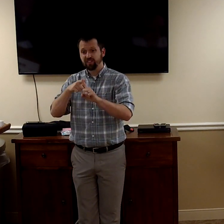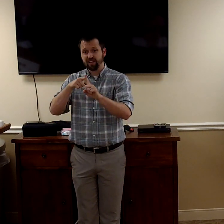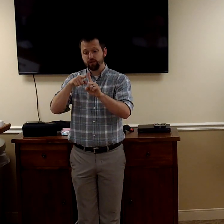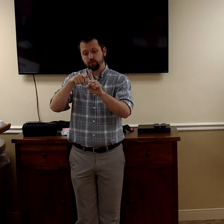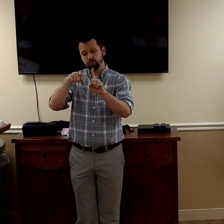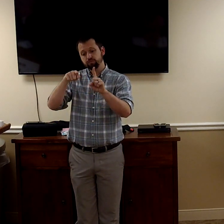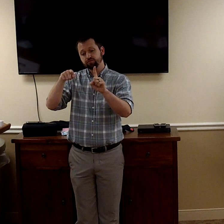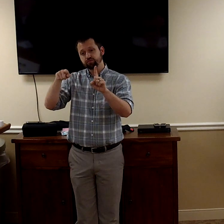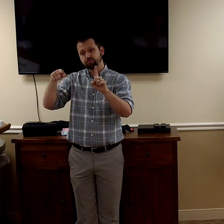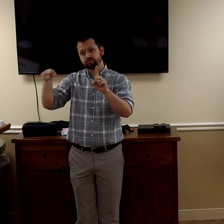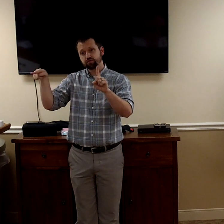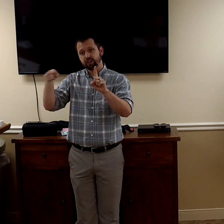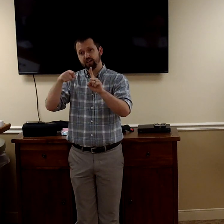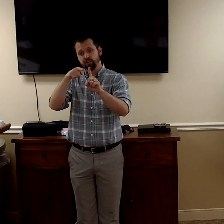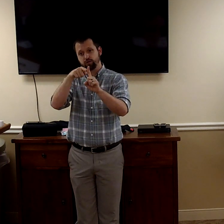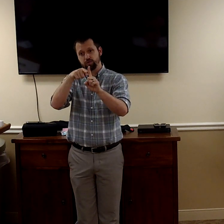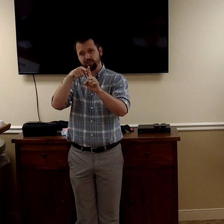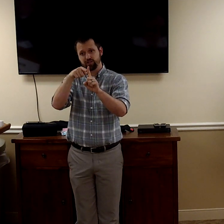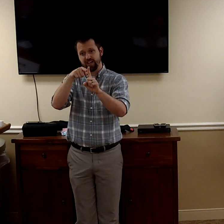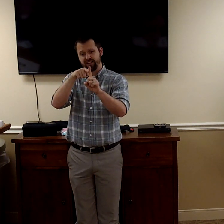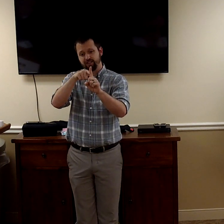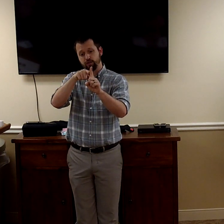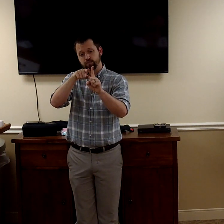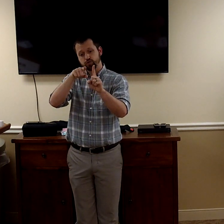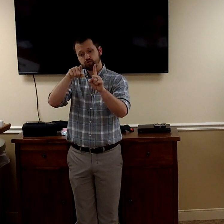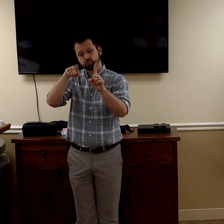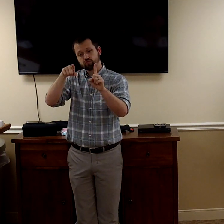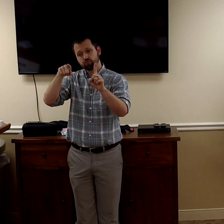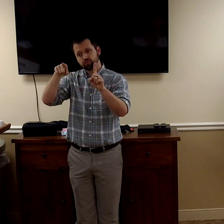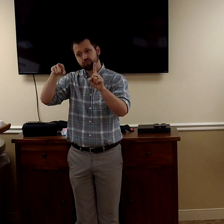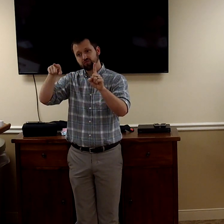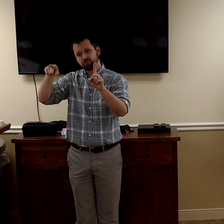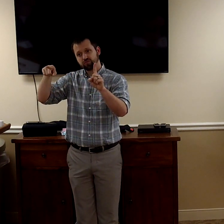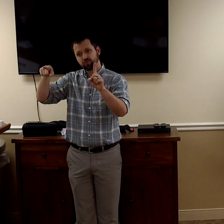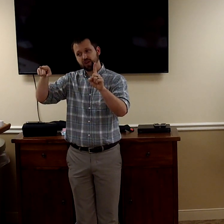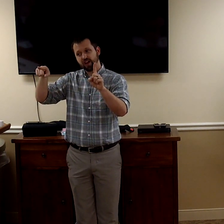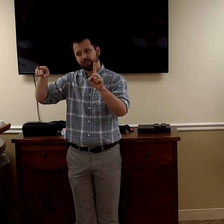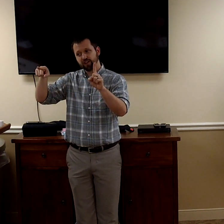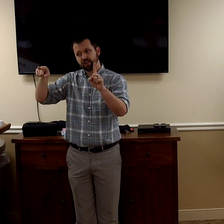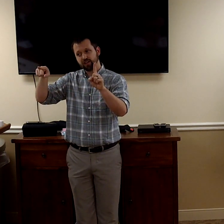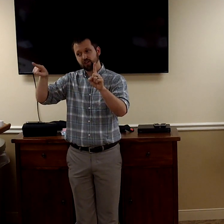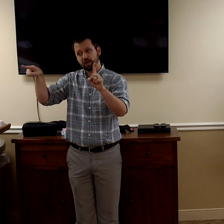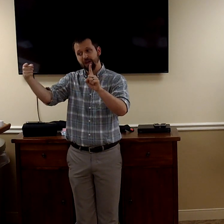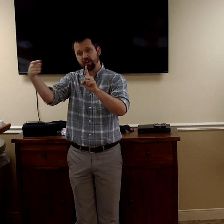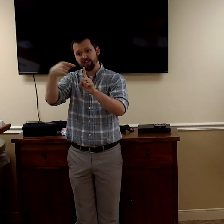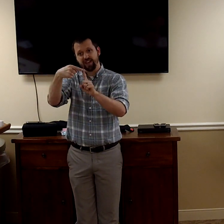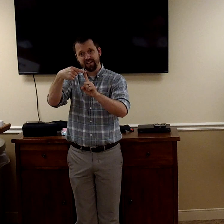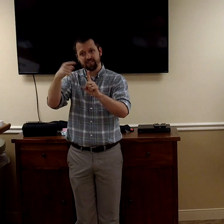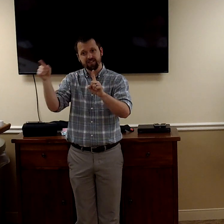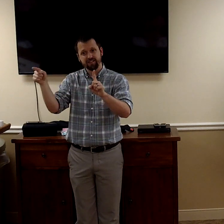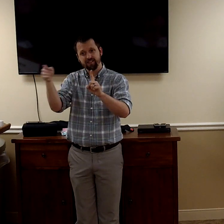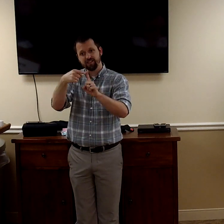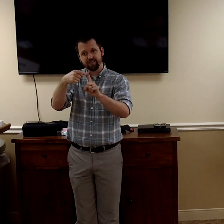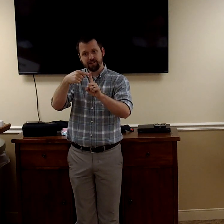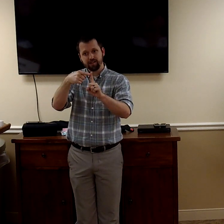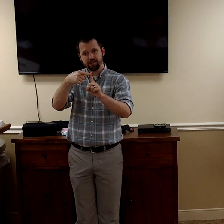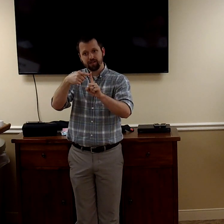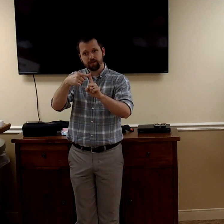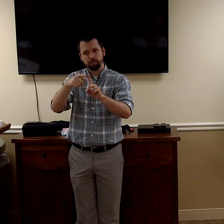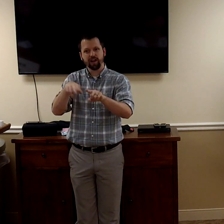sign. Here's your task. You're way off. You get back on task. But